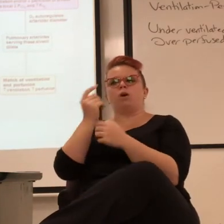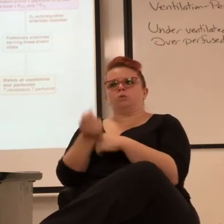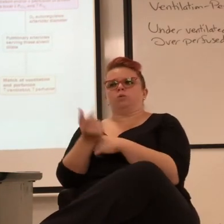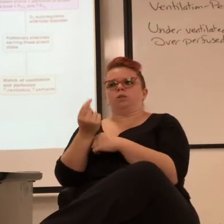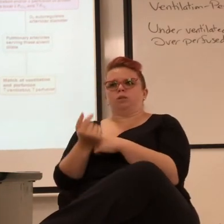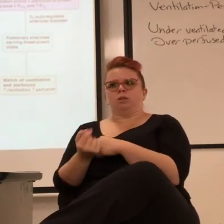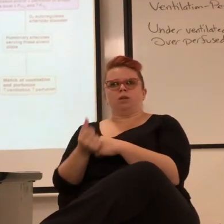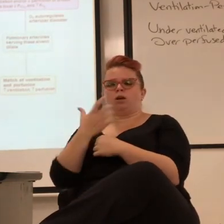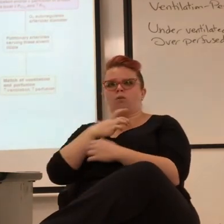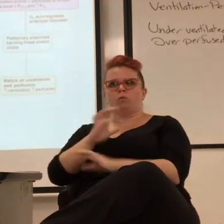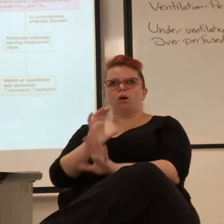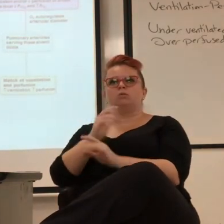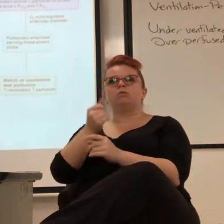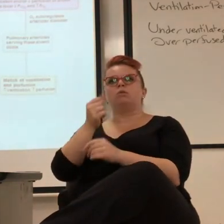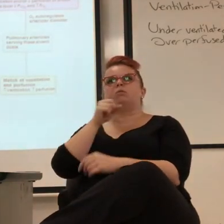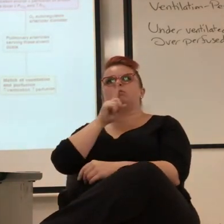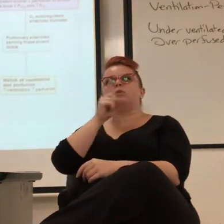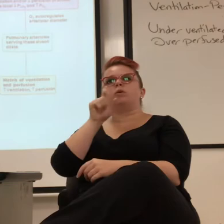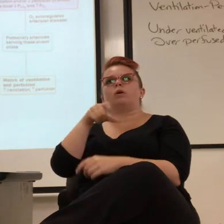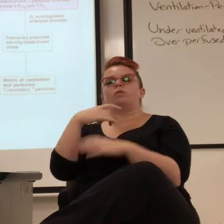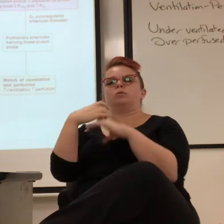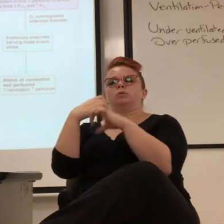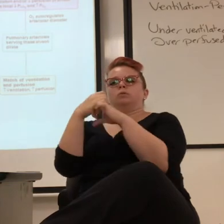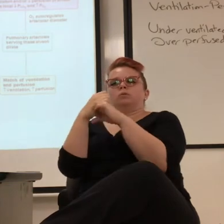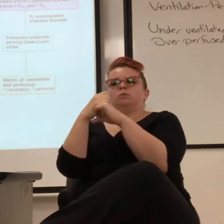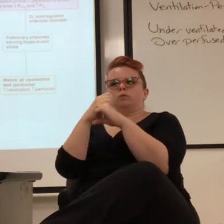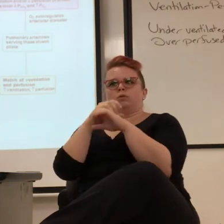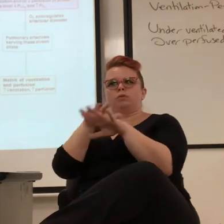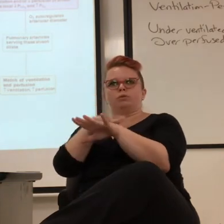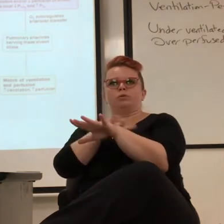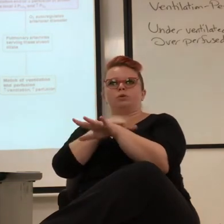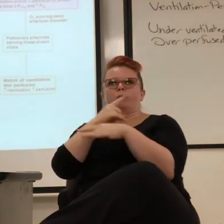you restrict the blood flow